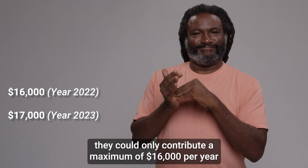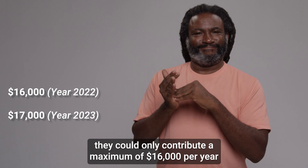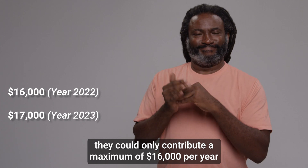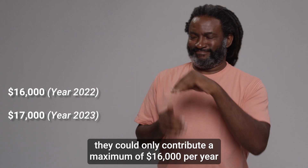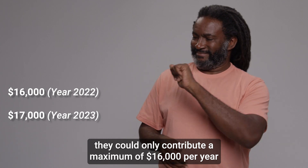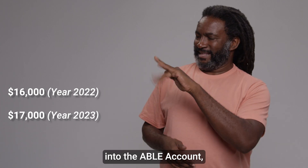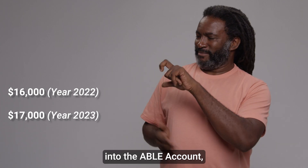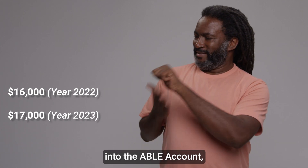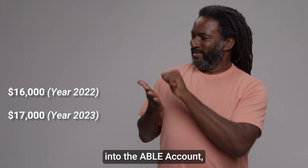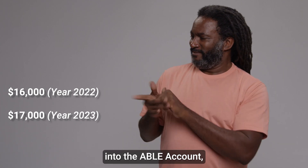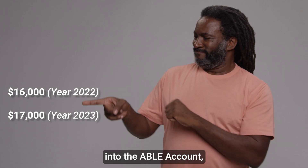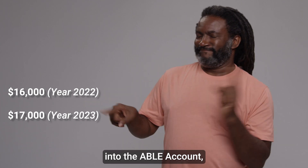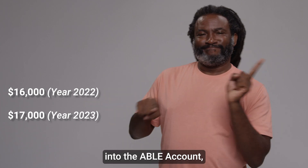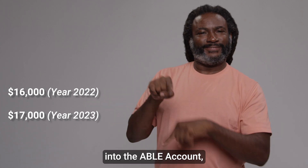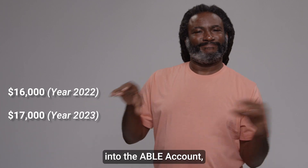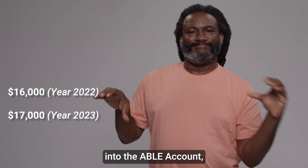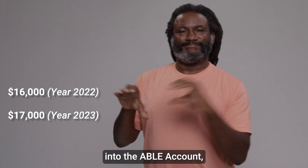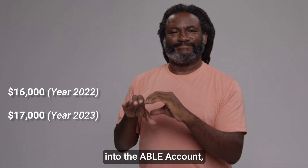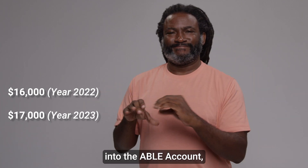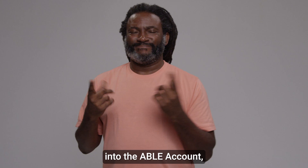deposit the full amount directly into a special needs trust.